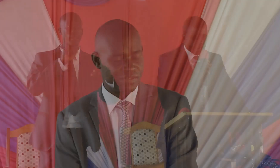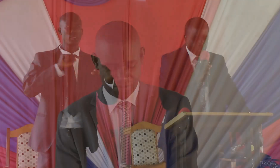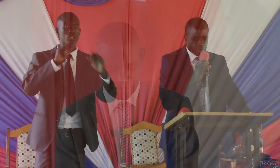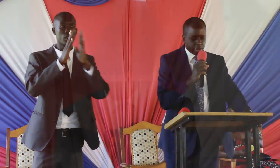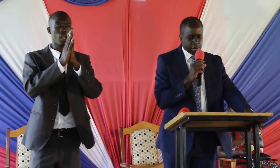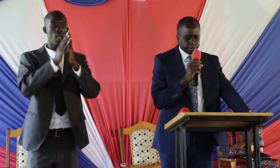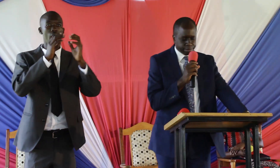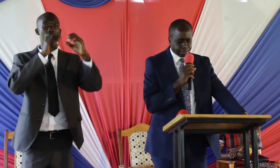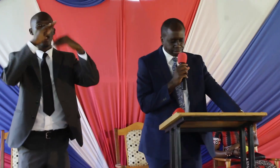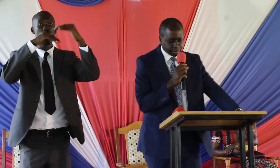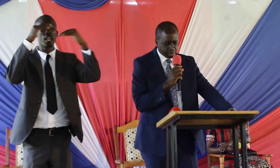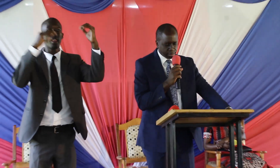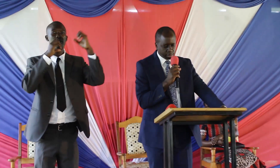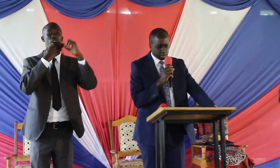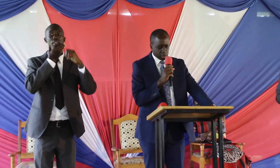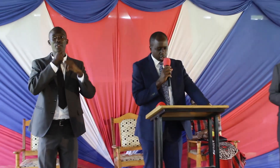Heavenly Father,